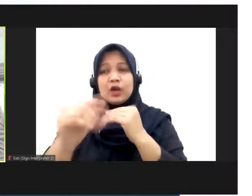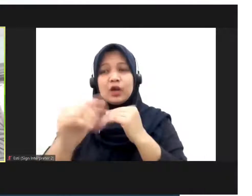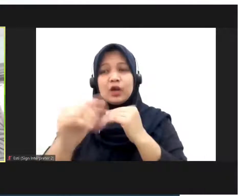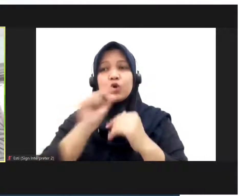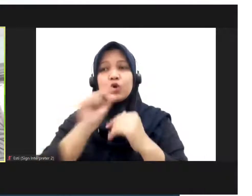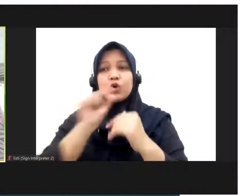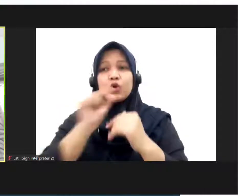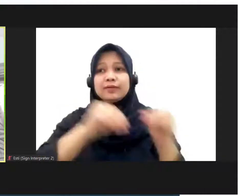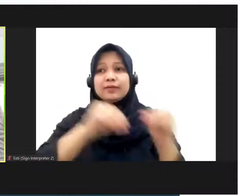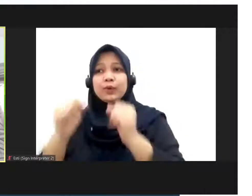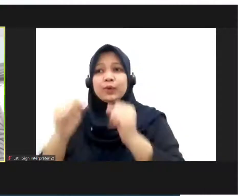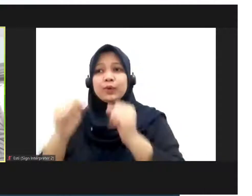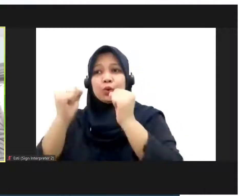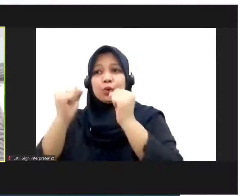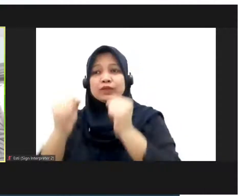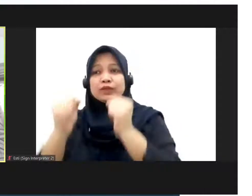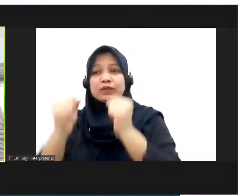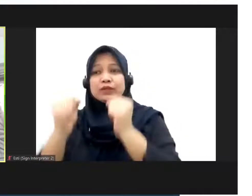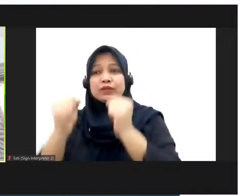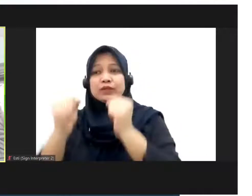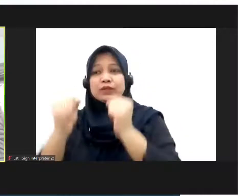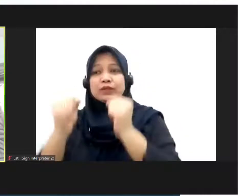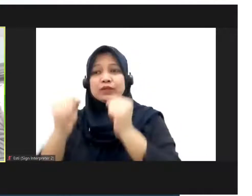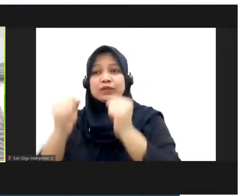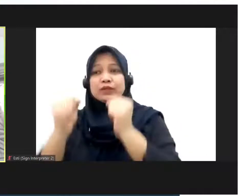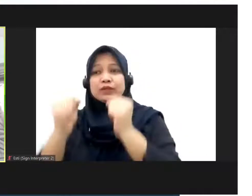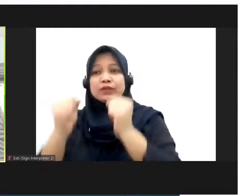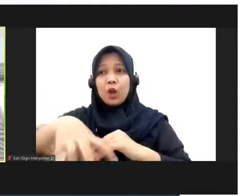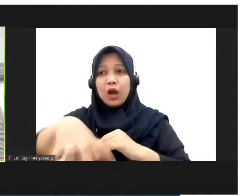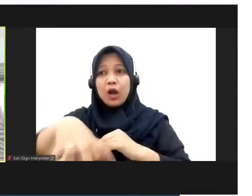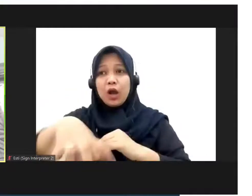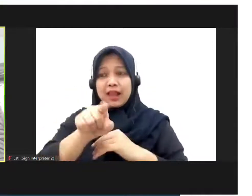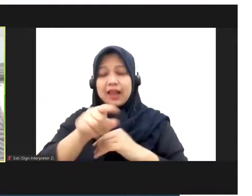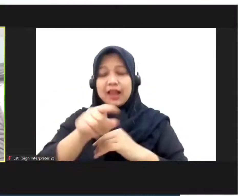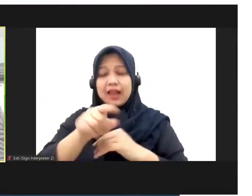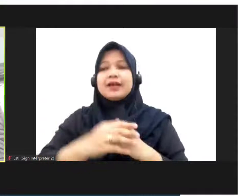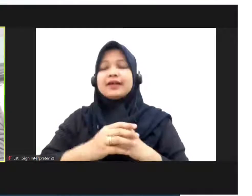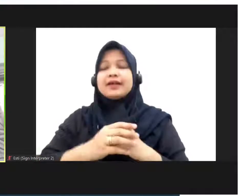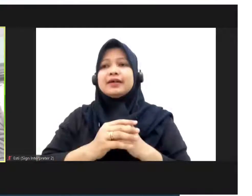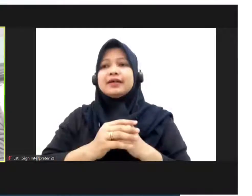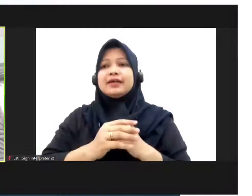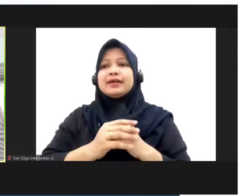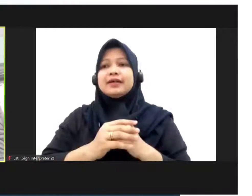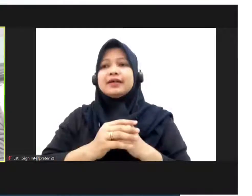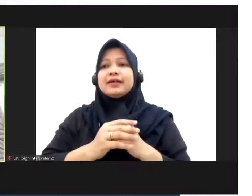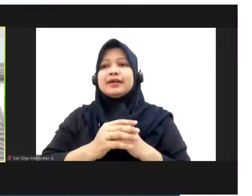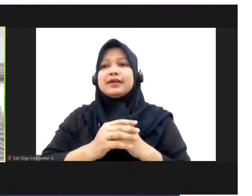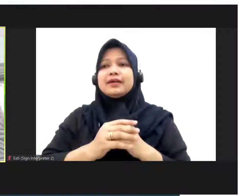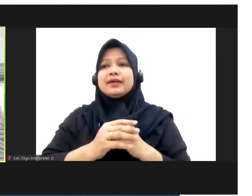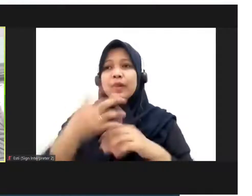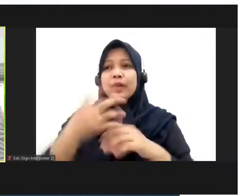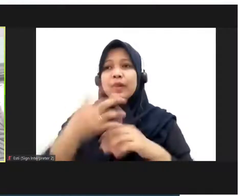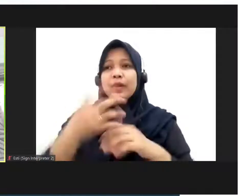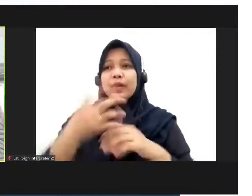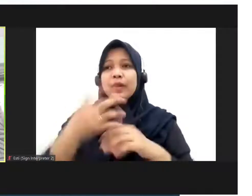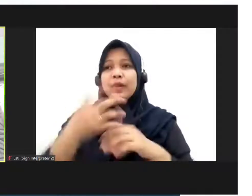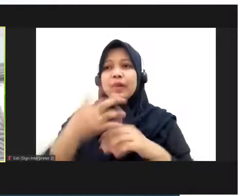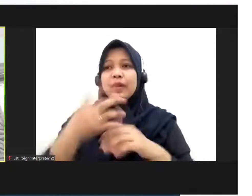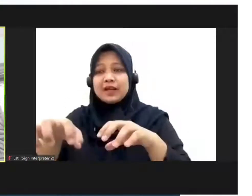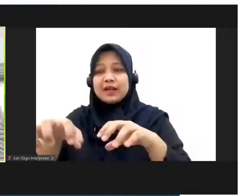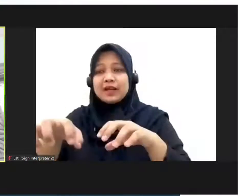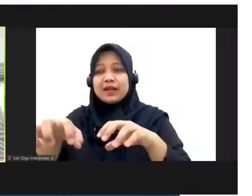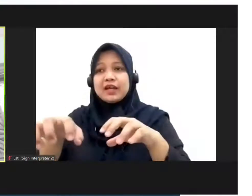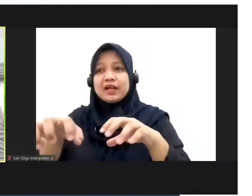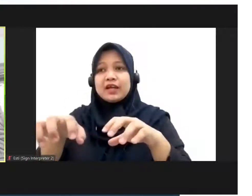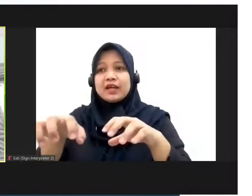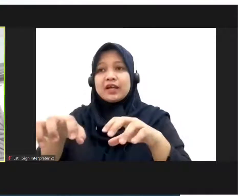communities, because of the needs I just outlined of the entire district as a whole. So just focusing in